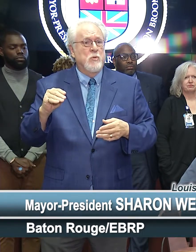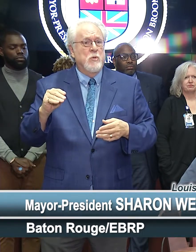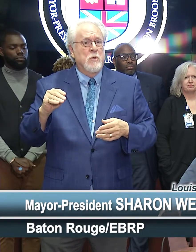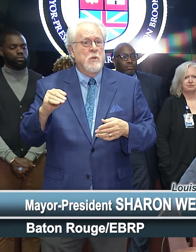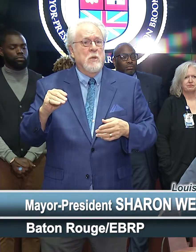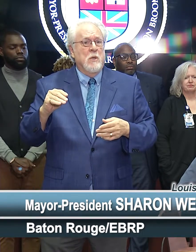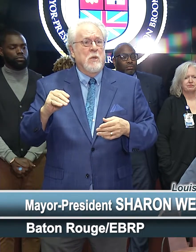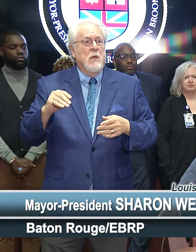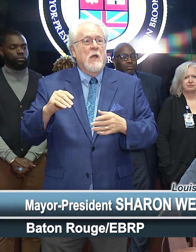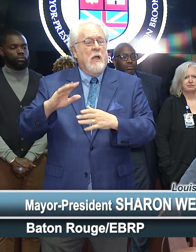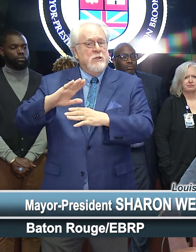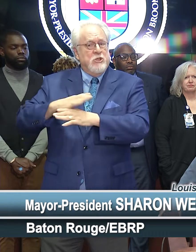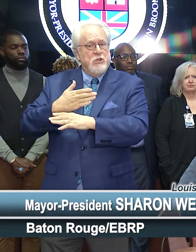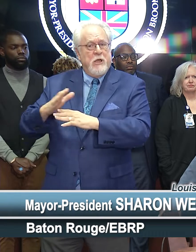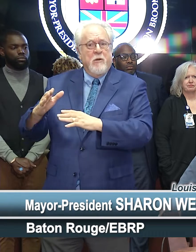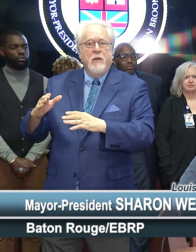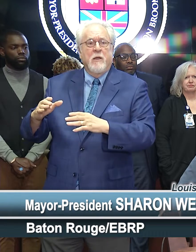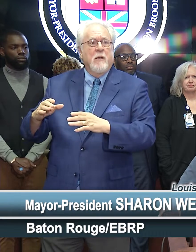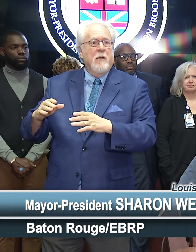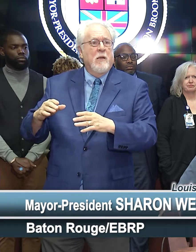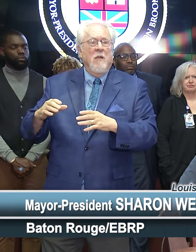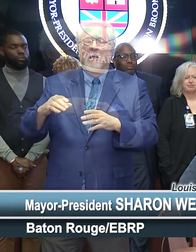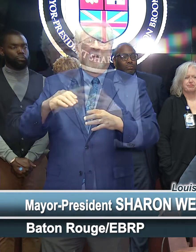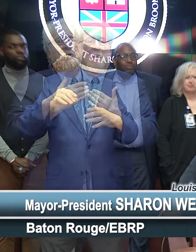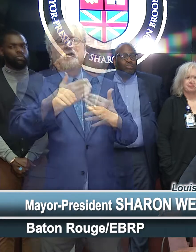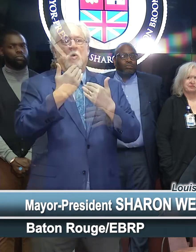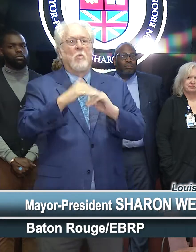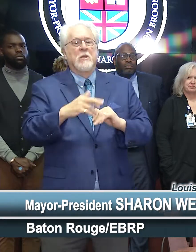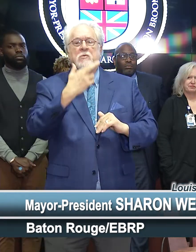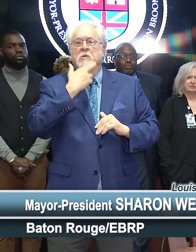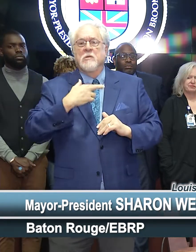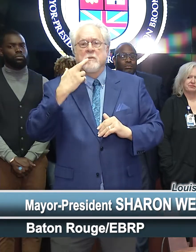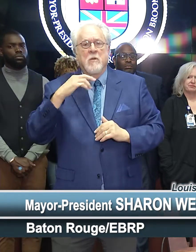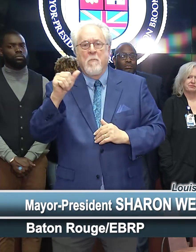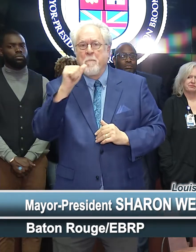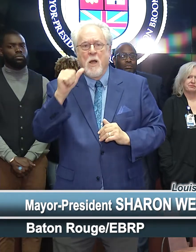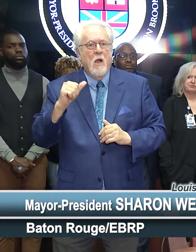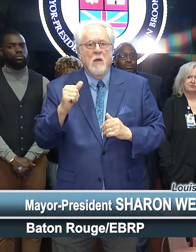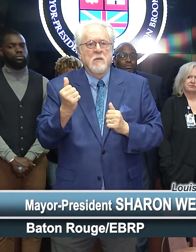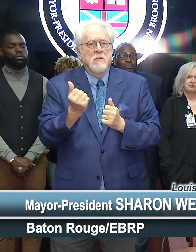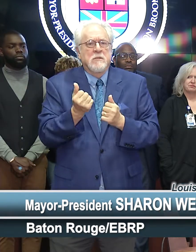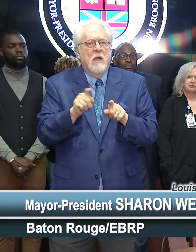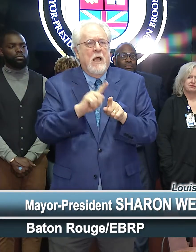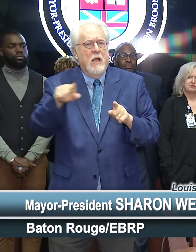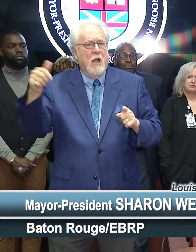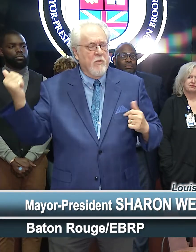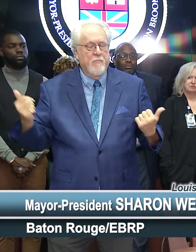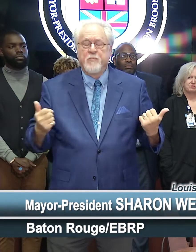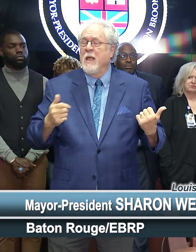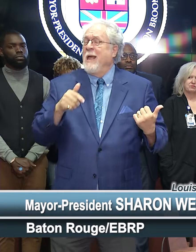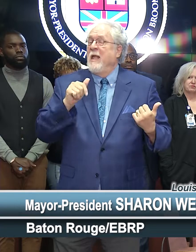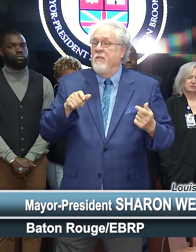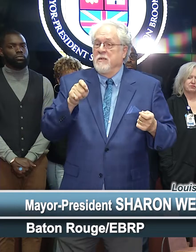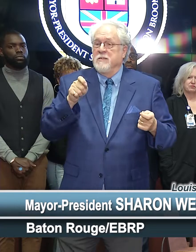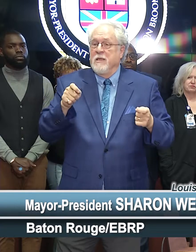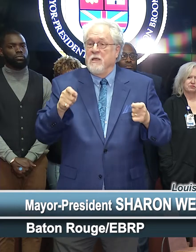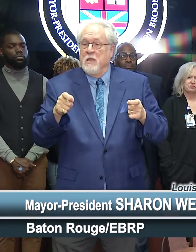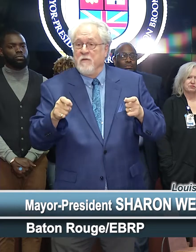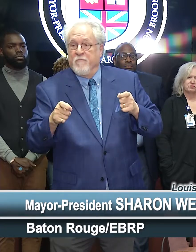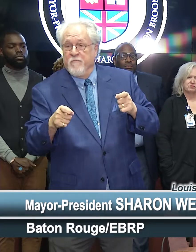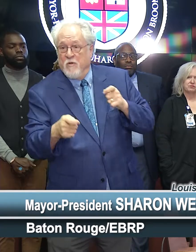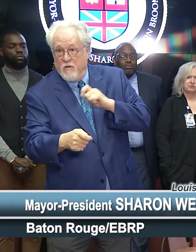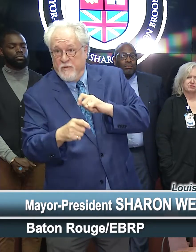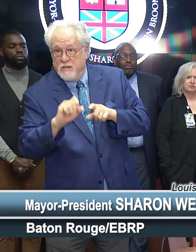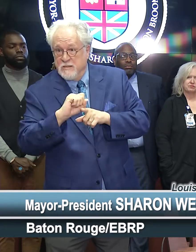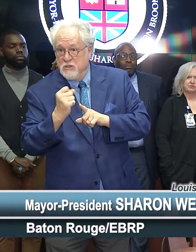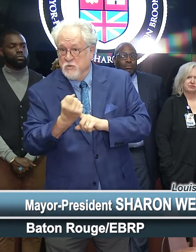spend time sharing. Do not put us at risk. So this is an evolving situation, as you've heard us